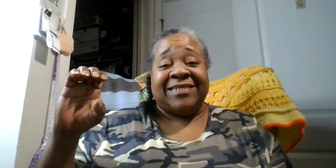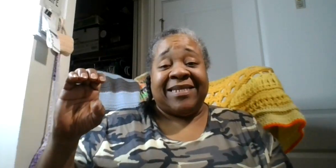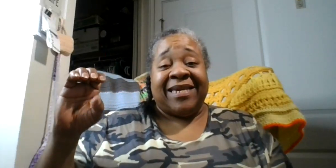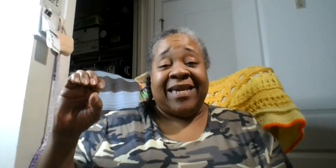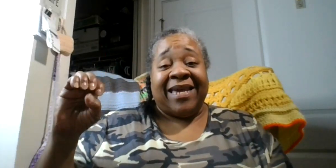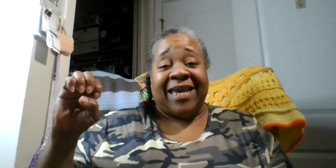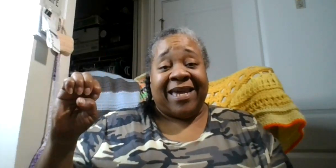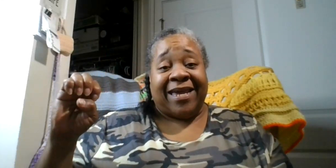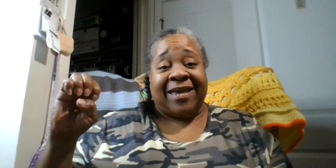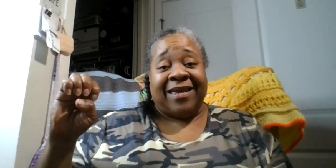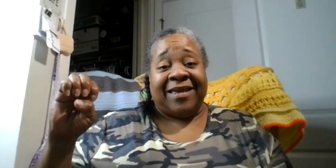L-A-C-E.